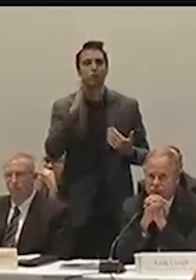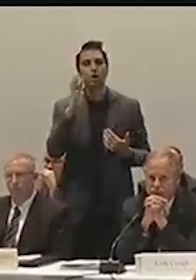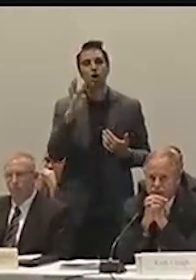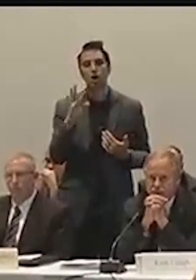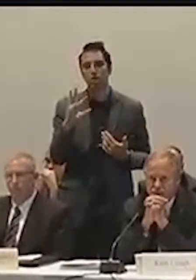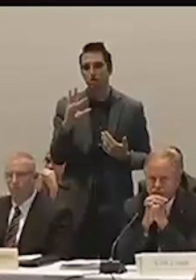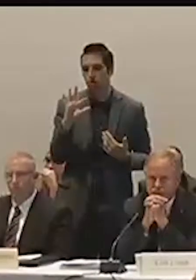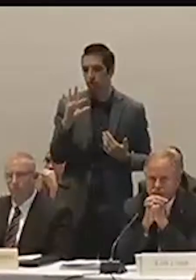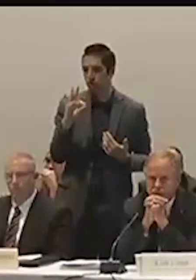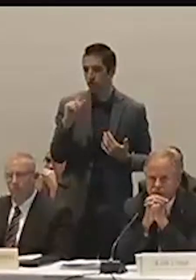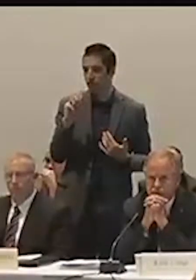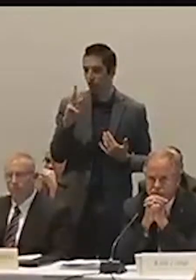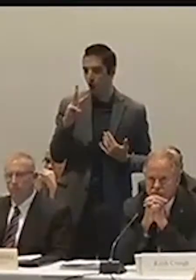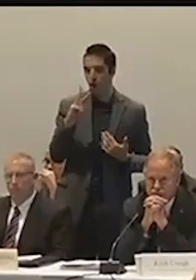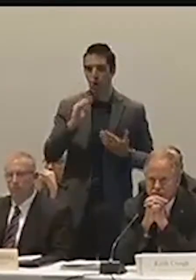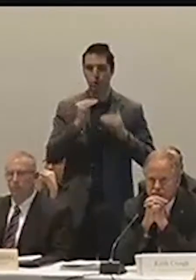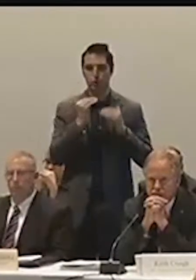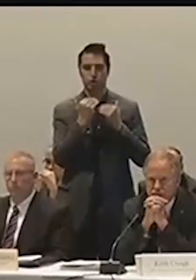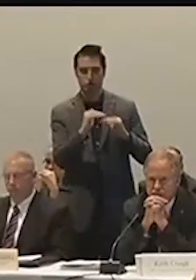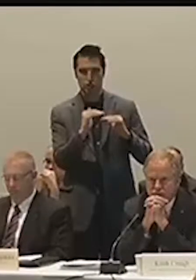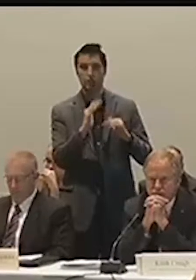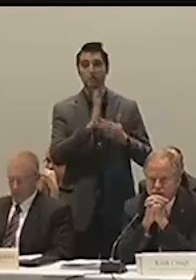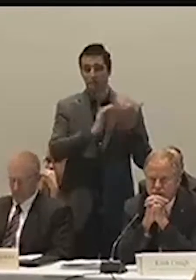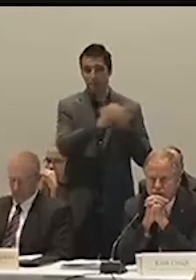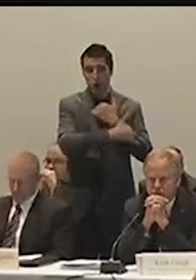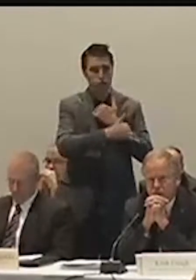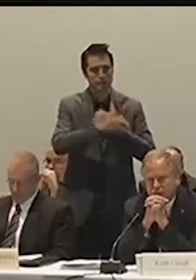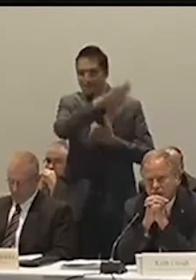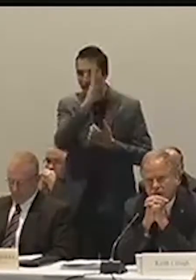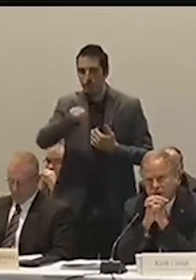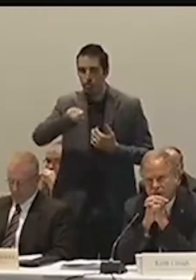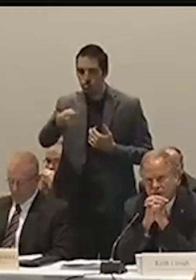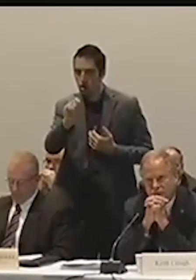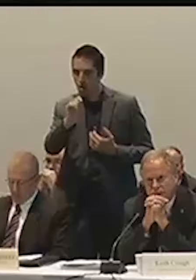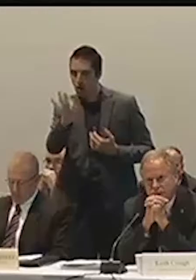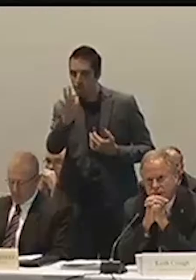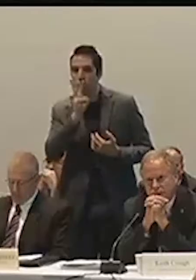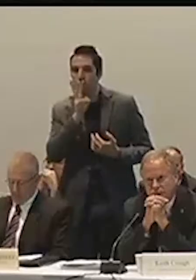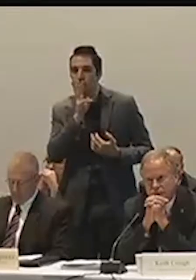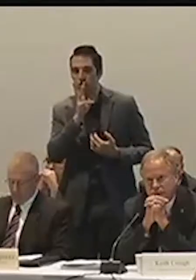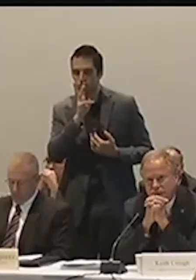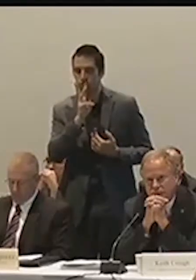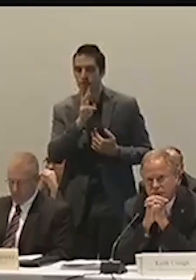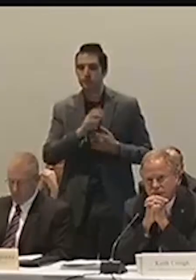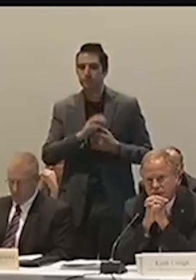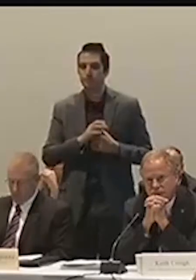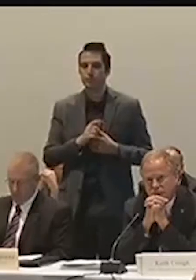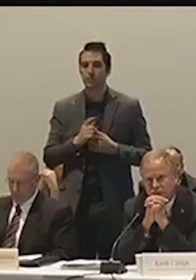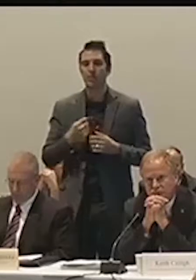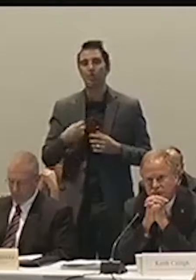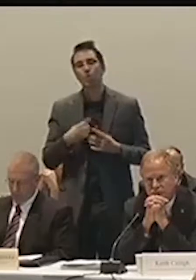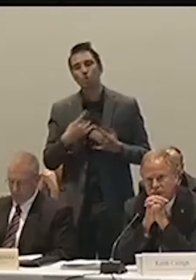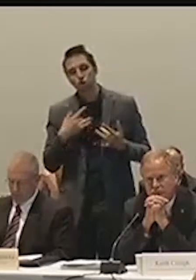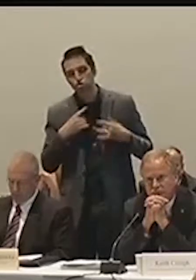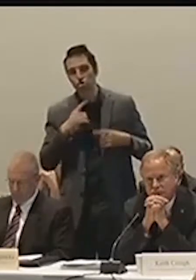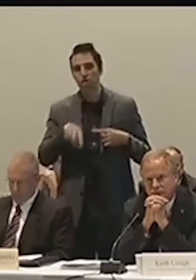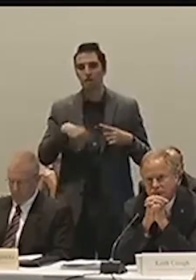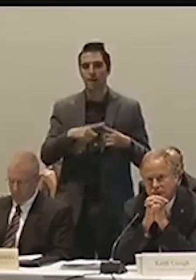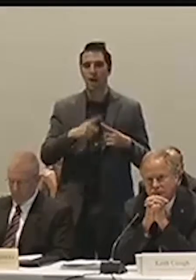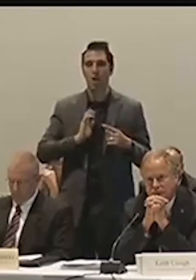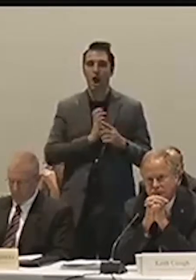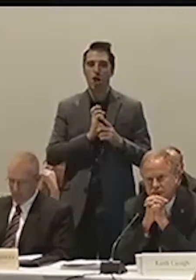some other things. But we also right now we're very concerned about our environmental impact, and so that's